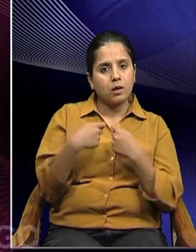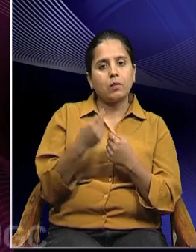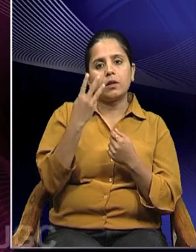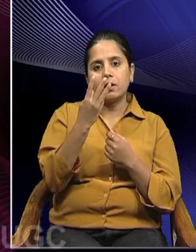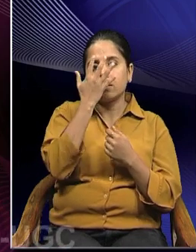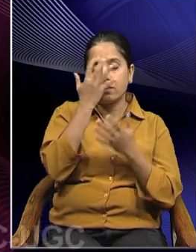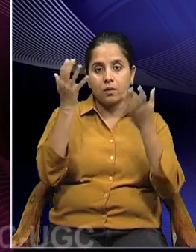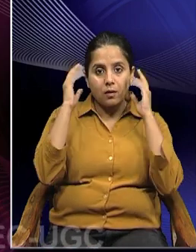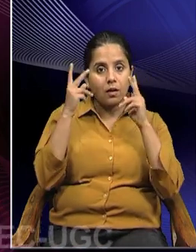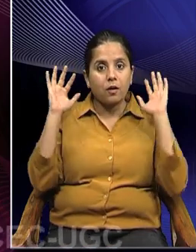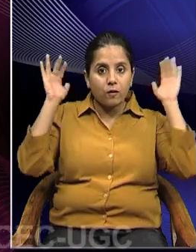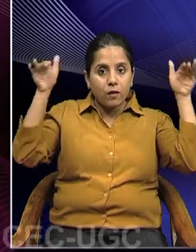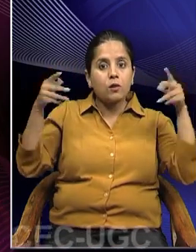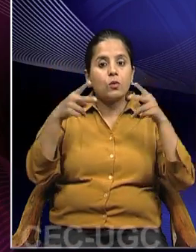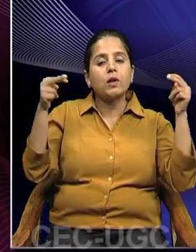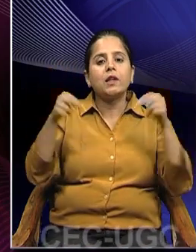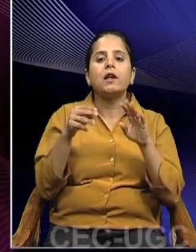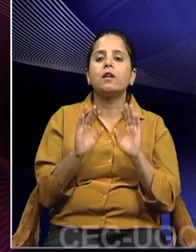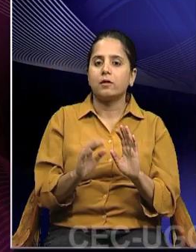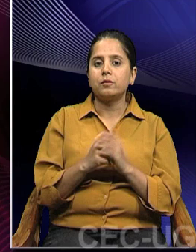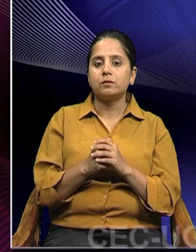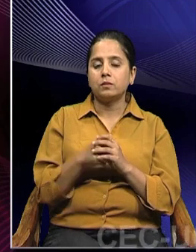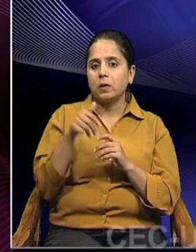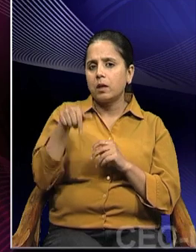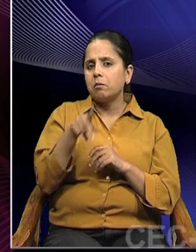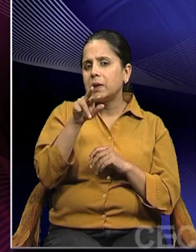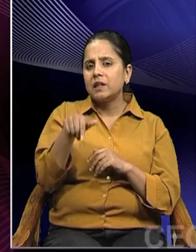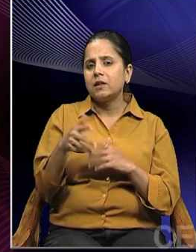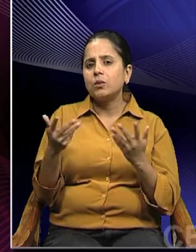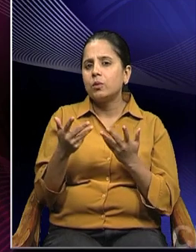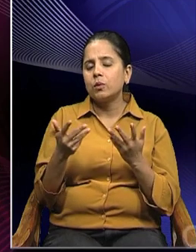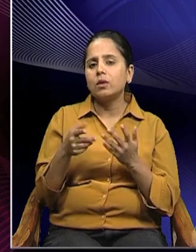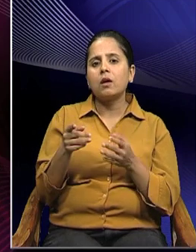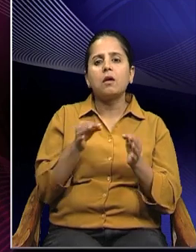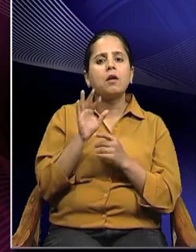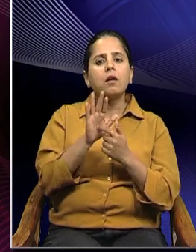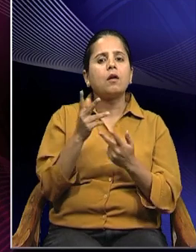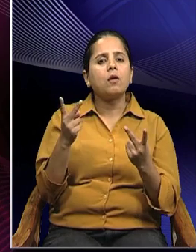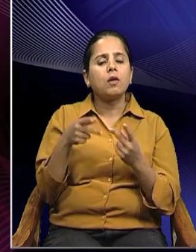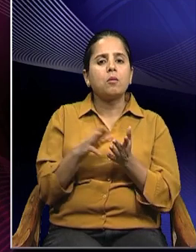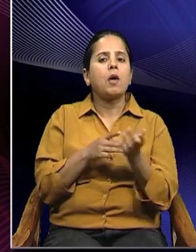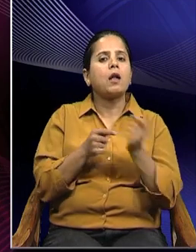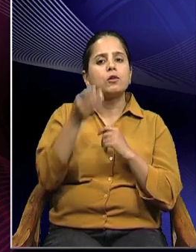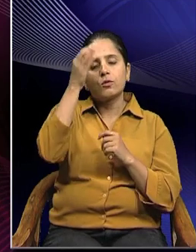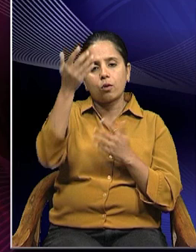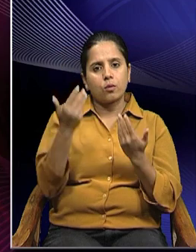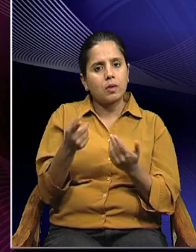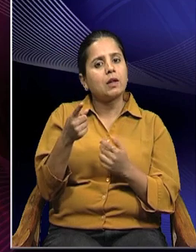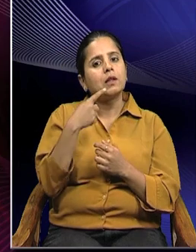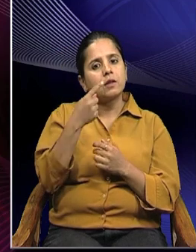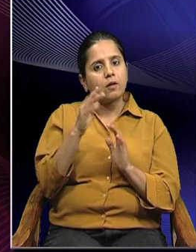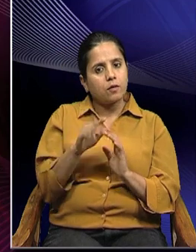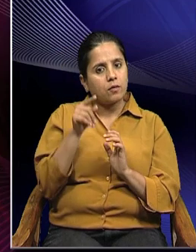Brahma, Vishnu and Mahesh, they are needed. So, what does it mean? What does it indicate towards management concepts? It says